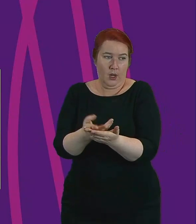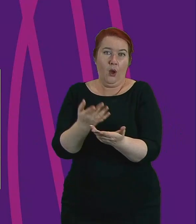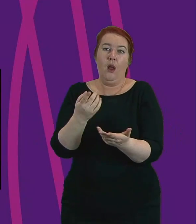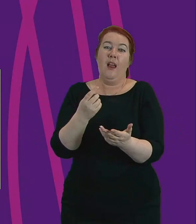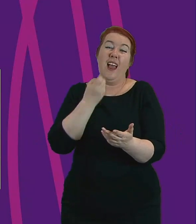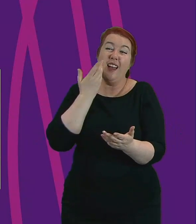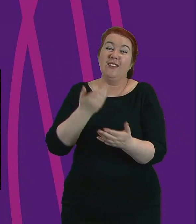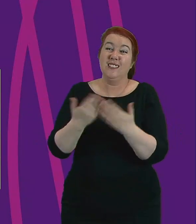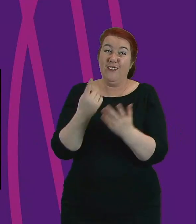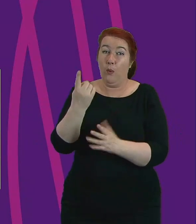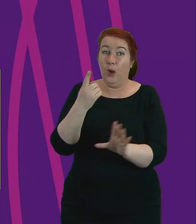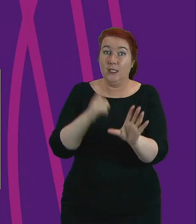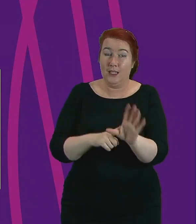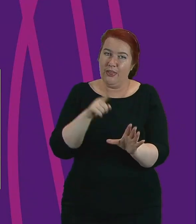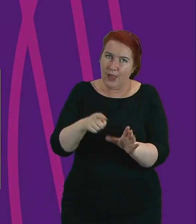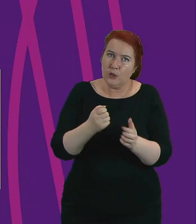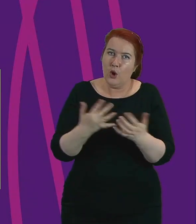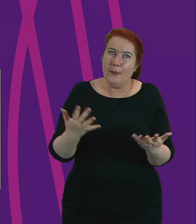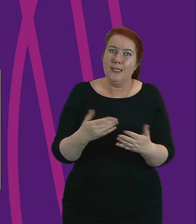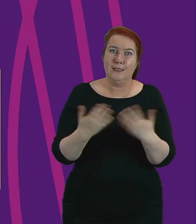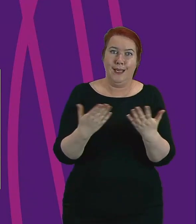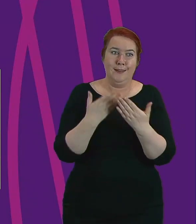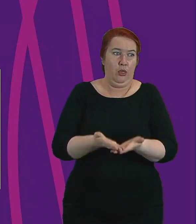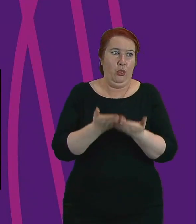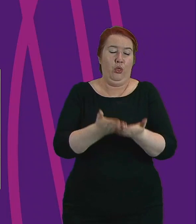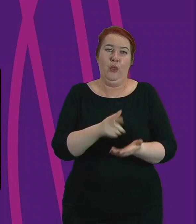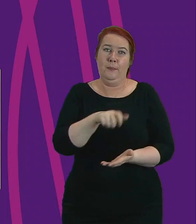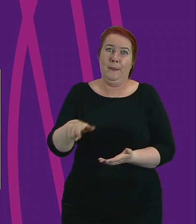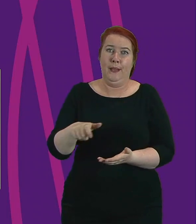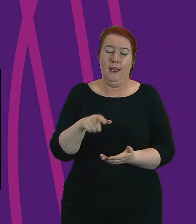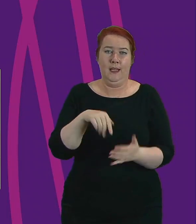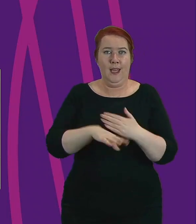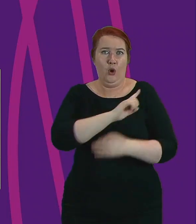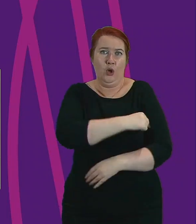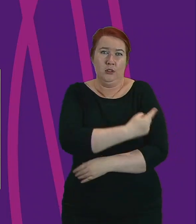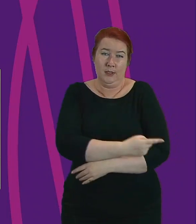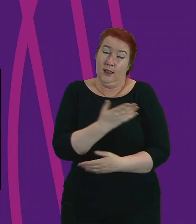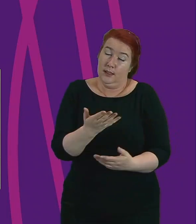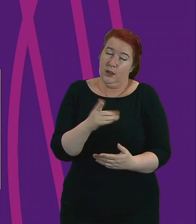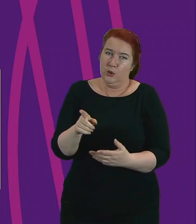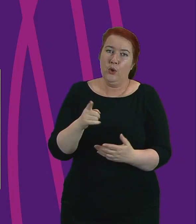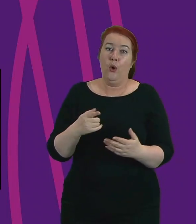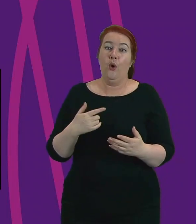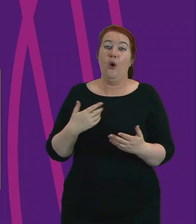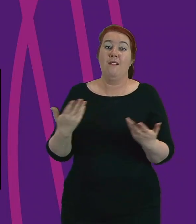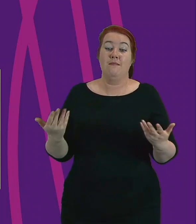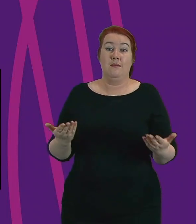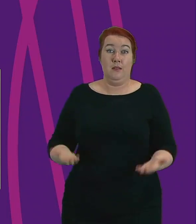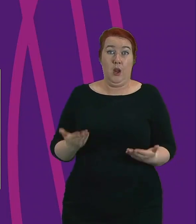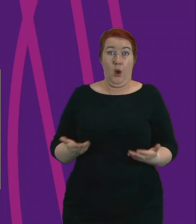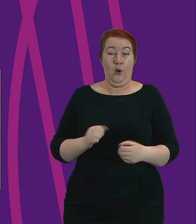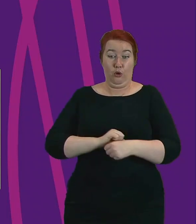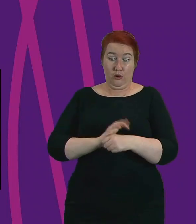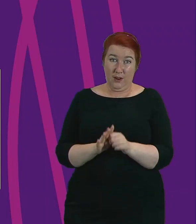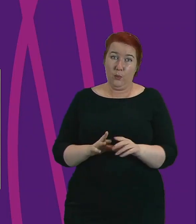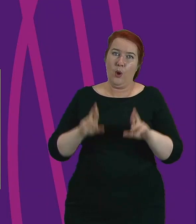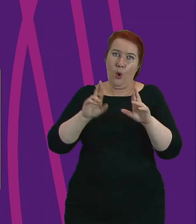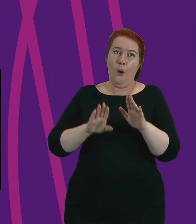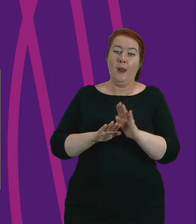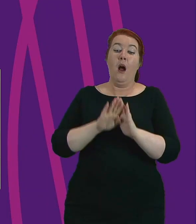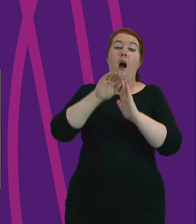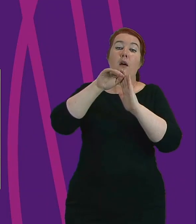discharge days we lost in our National Health Service. So as we move out of the peak of the COVID-19 crisis, or we hope the peak of